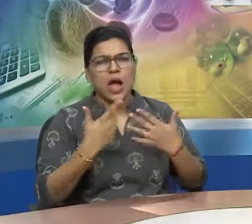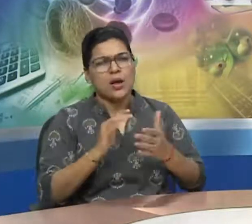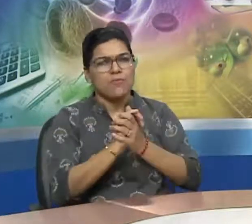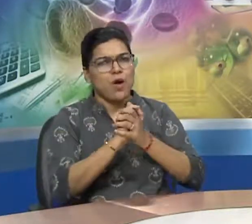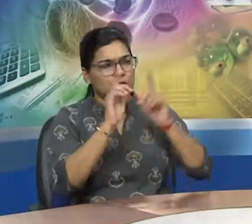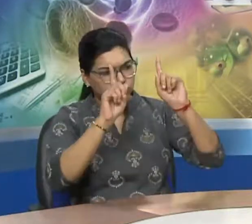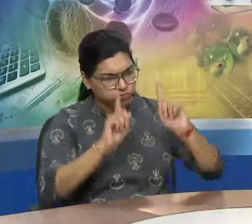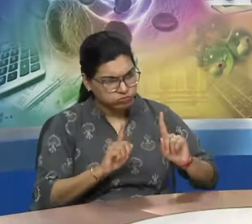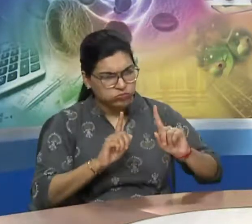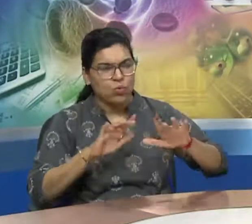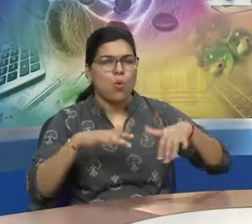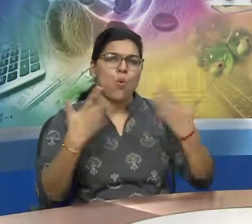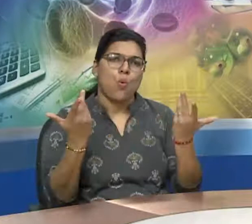each other,